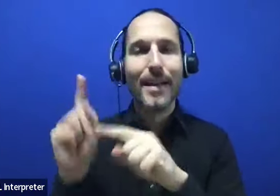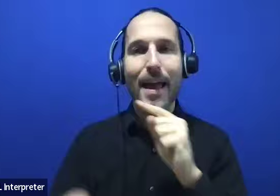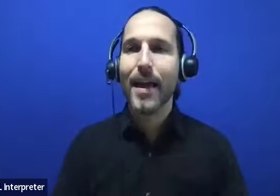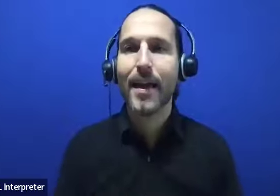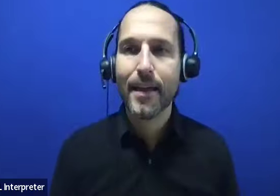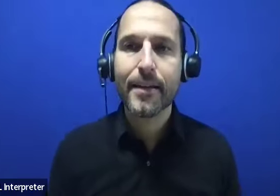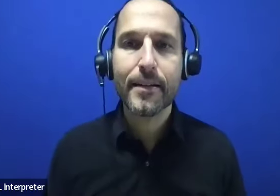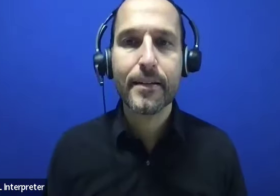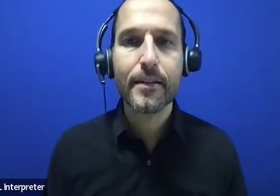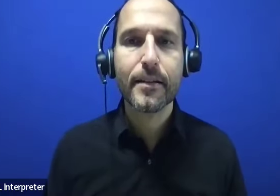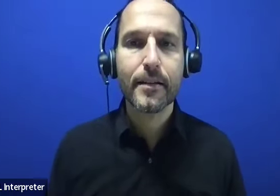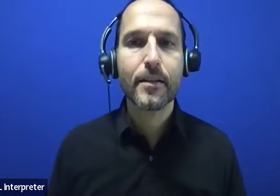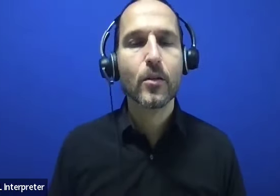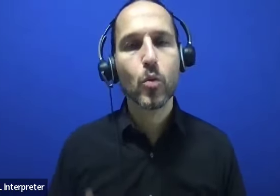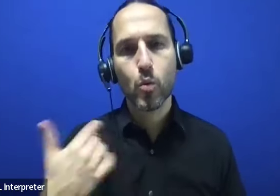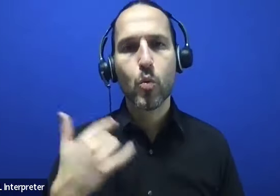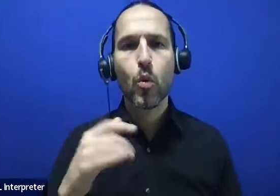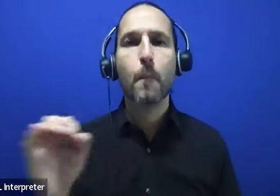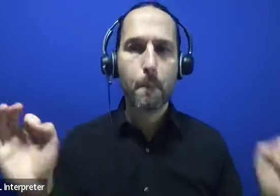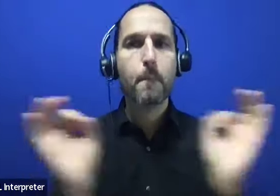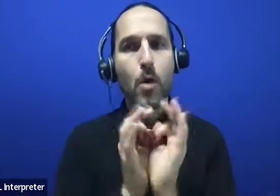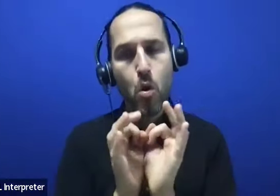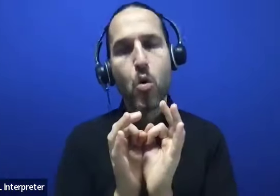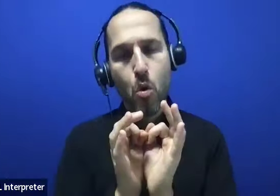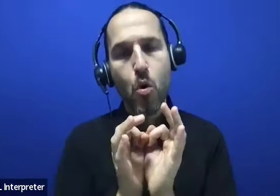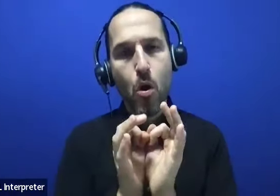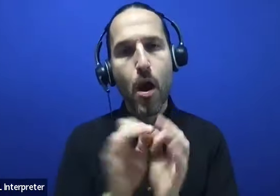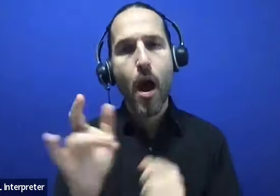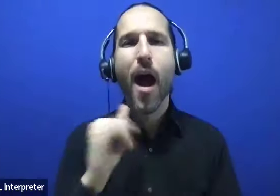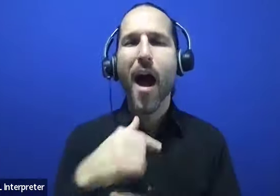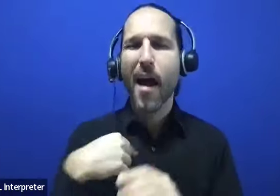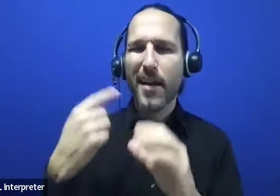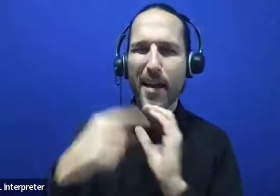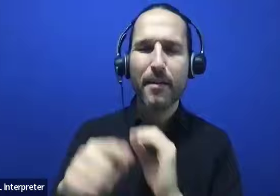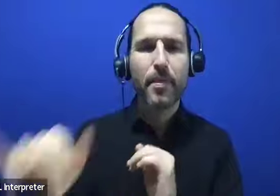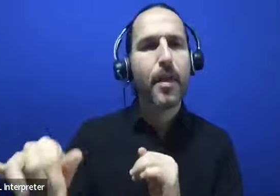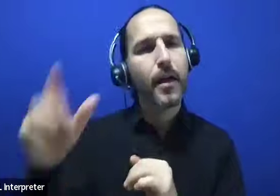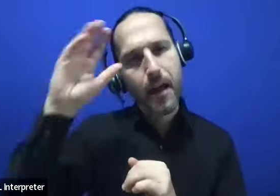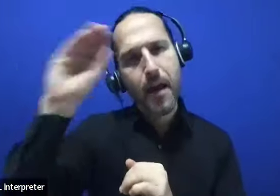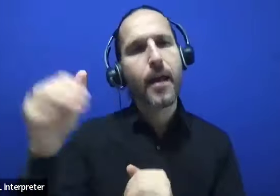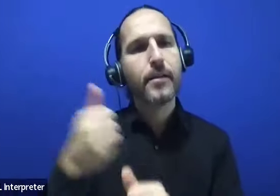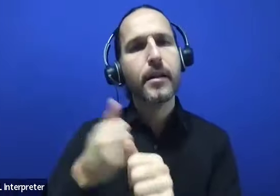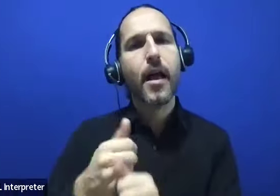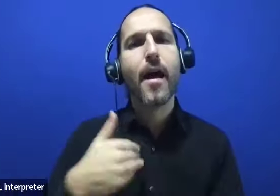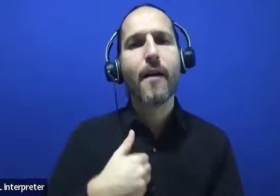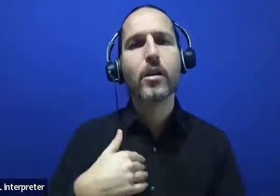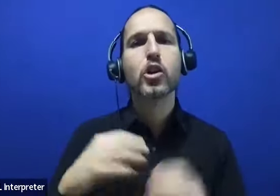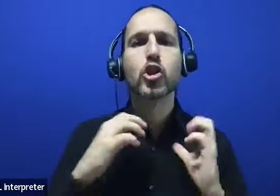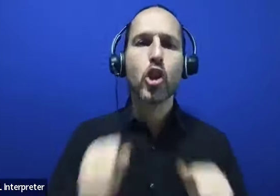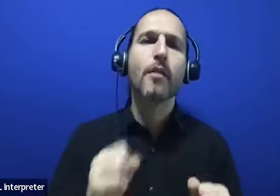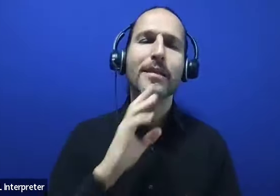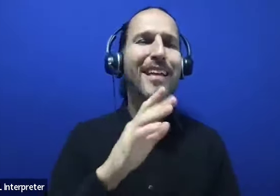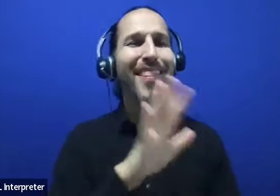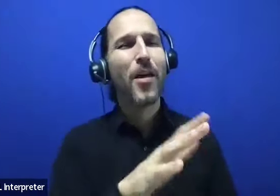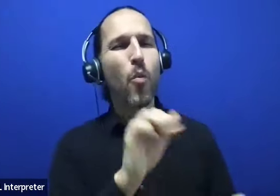That's really significant. I was emailing with a young man with charge who was learning to do plumbing. He said,